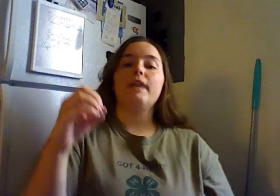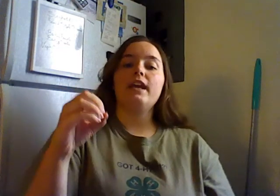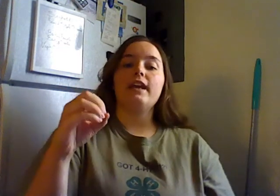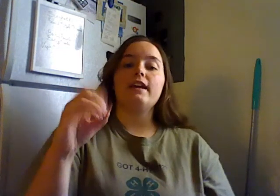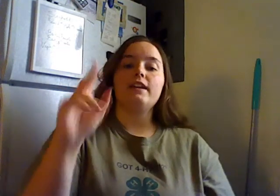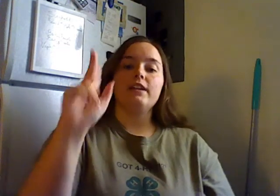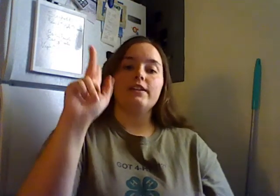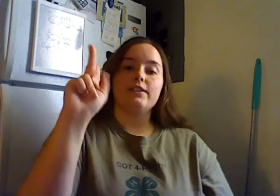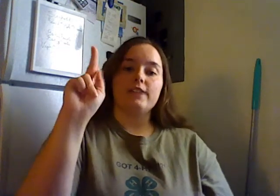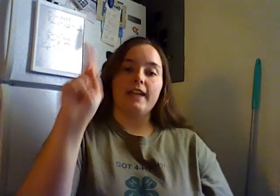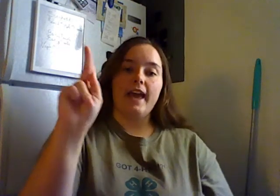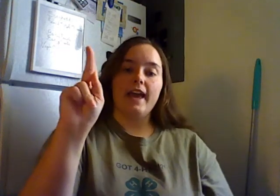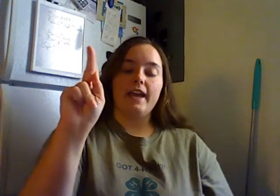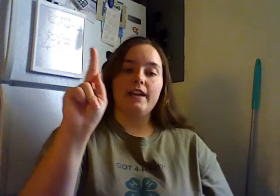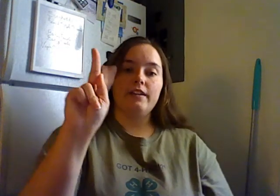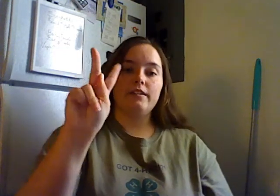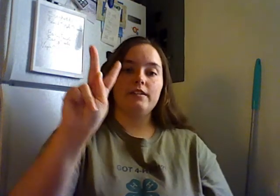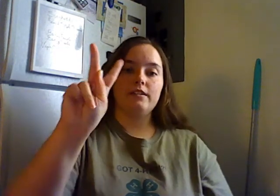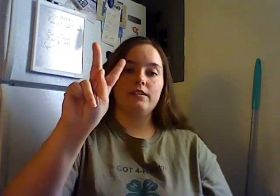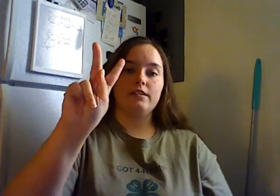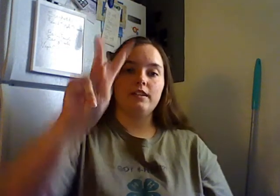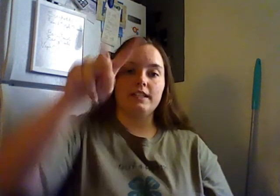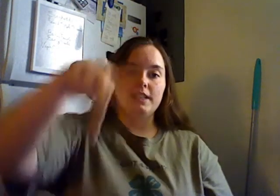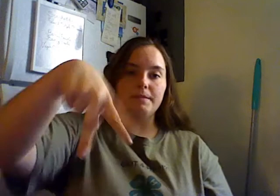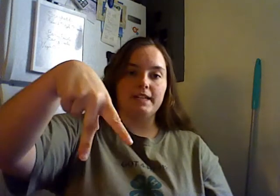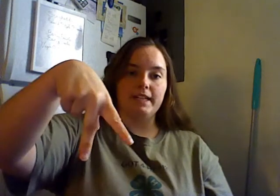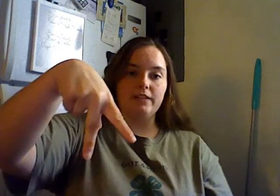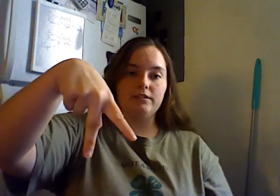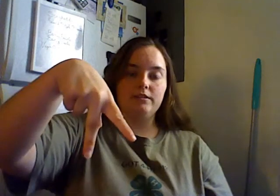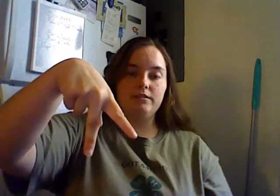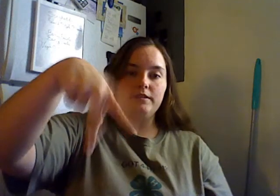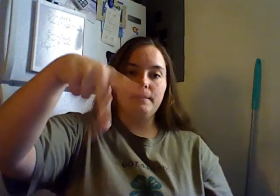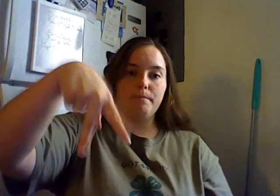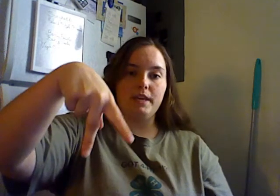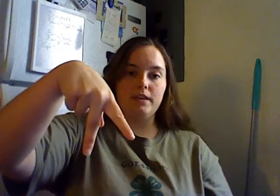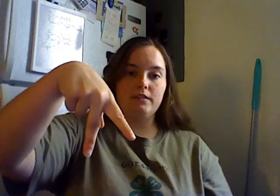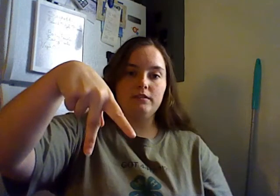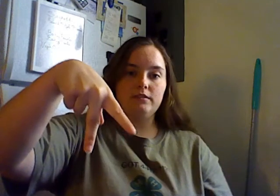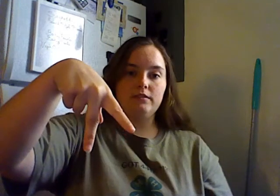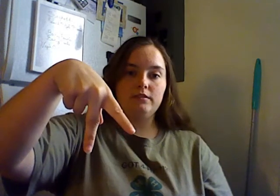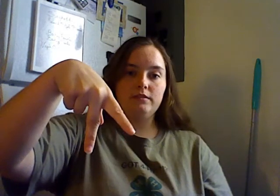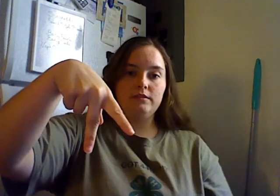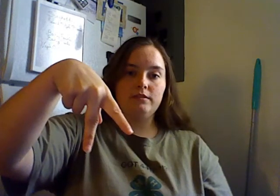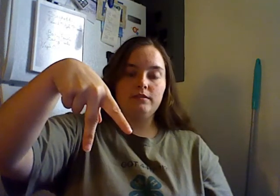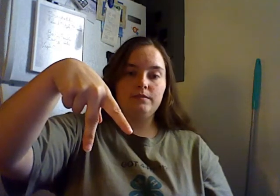P is a K that's upside down. P.